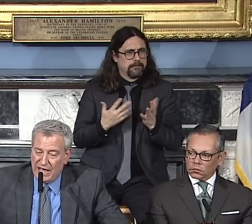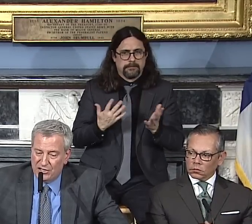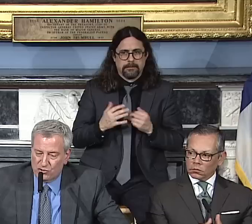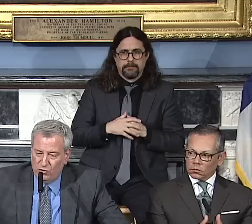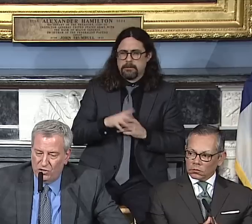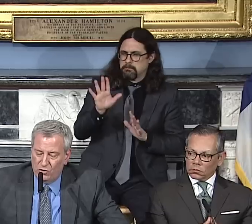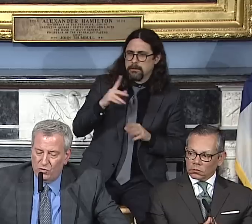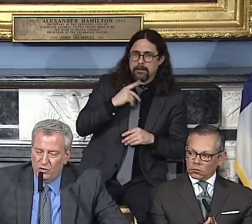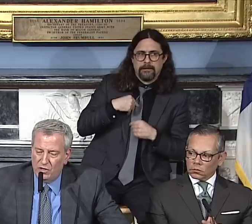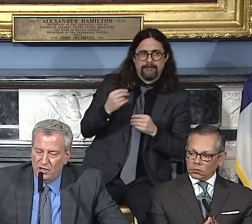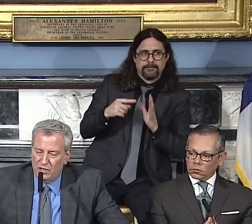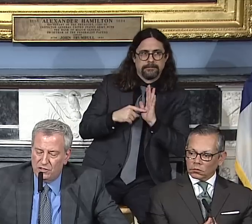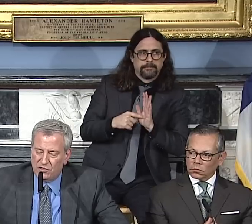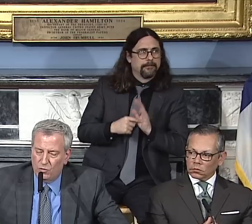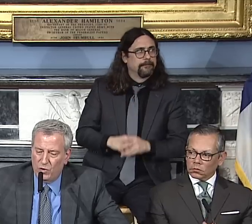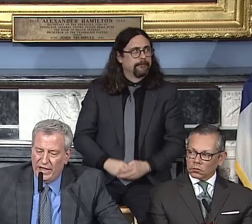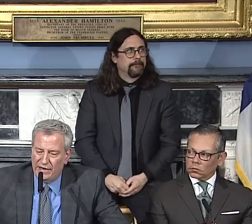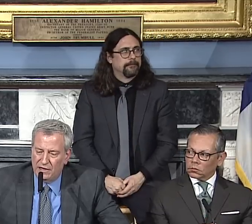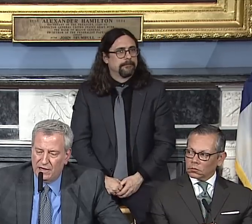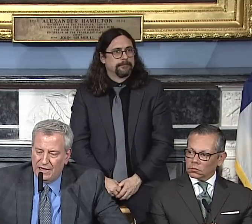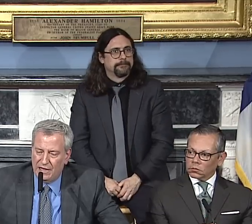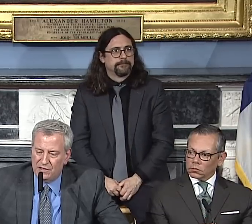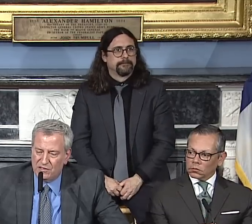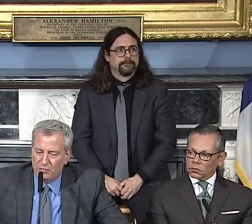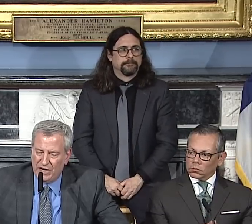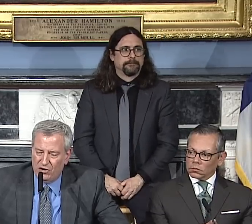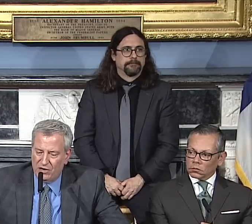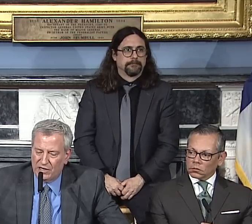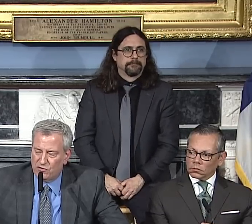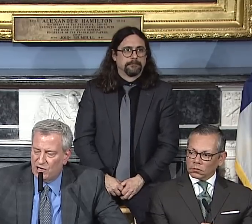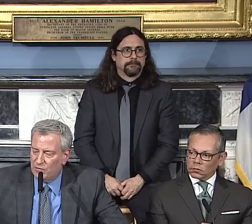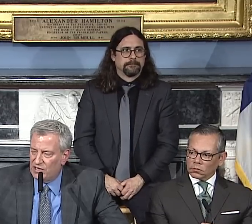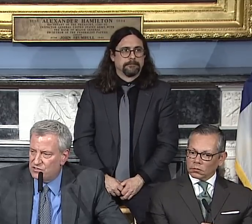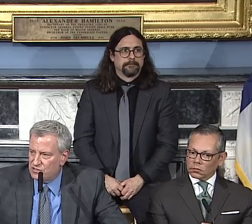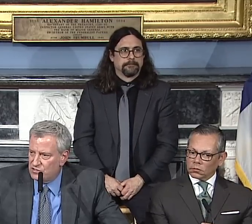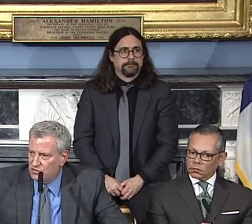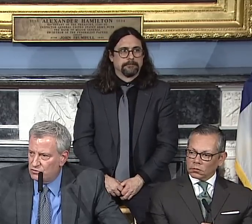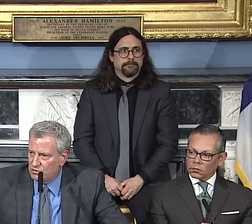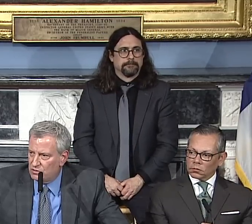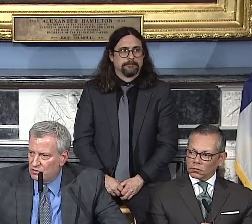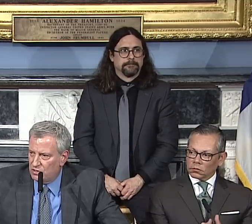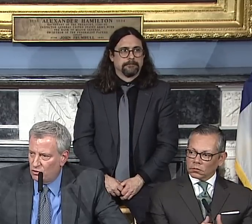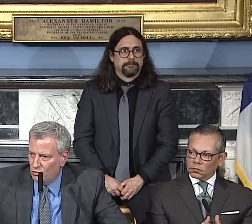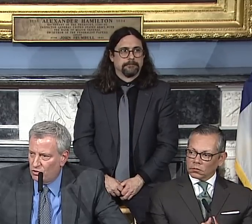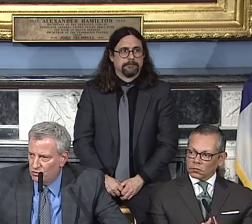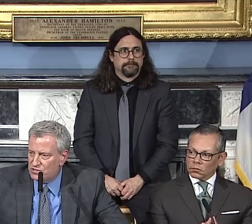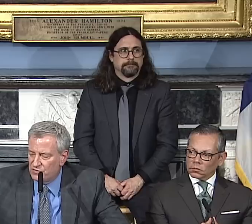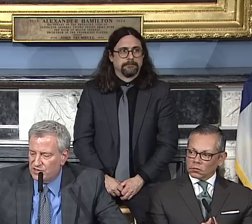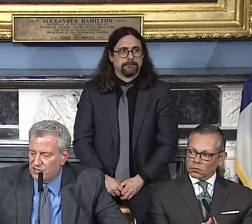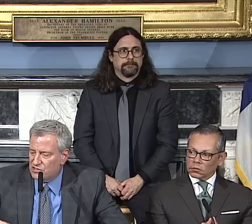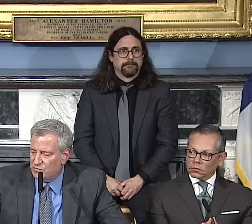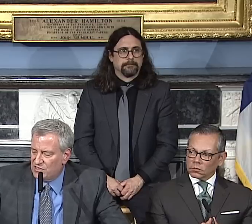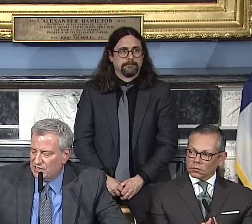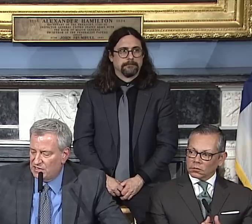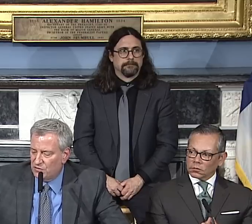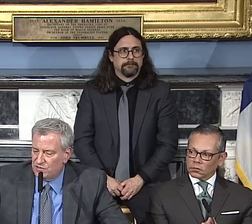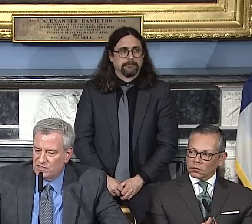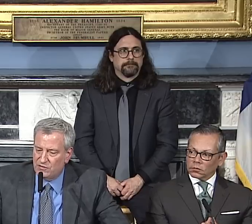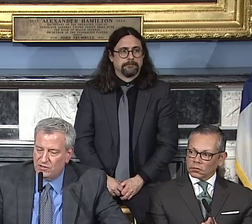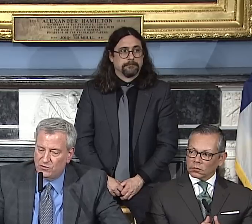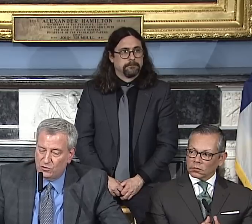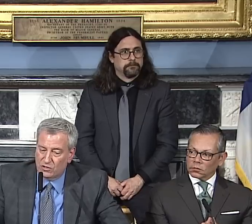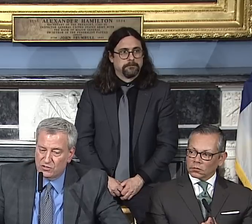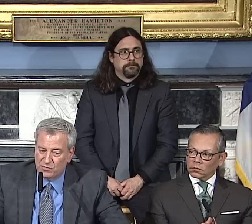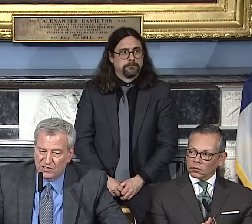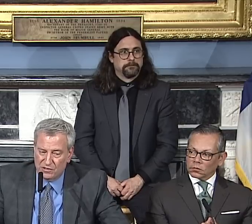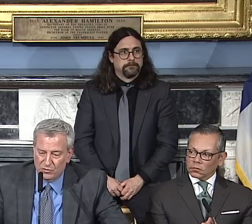the status quo is when, as mayor, I can direct my agencies to do a whole host of things to protect the health and